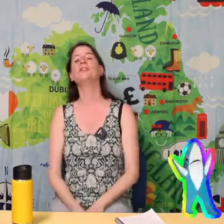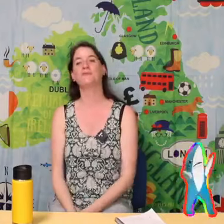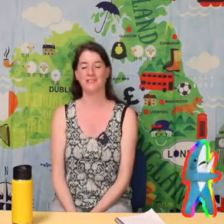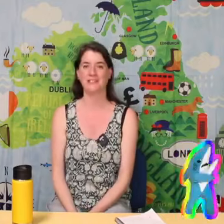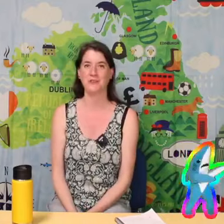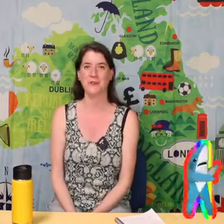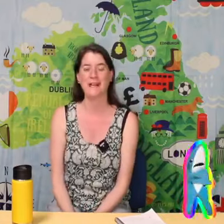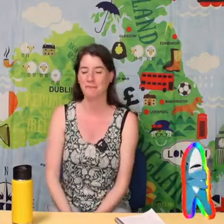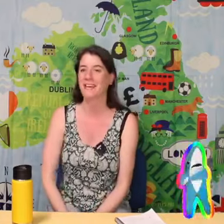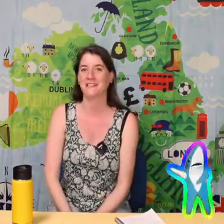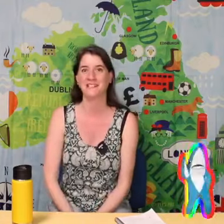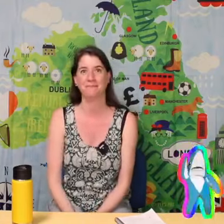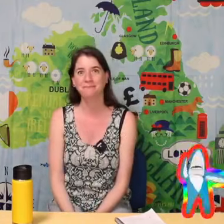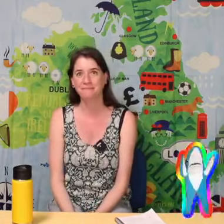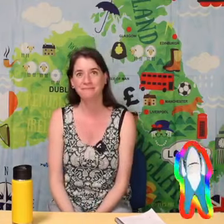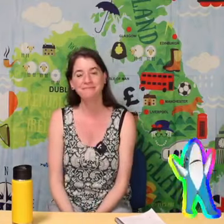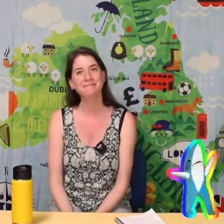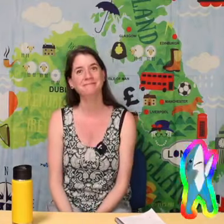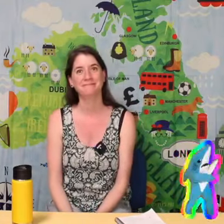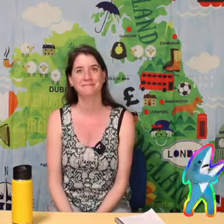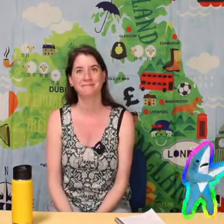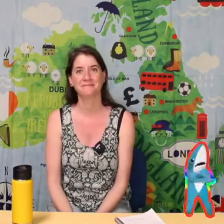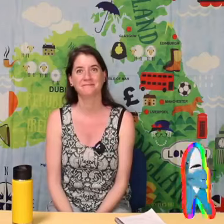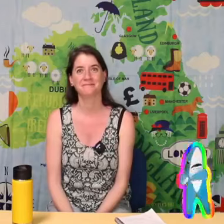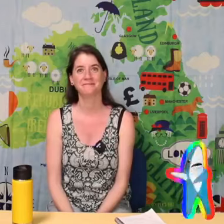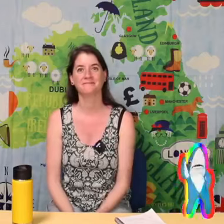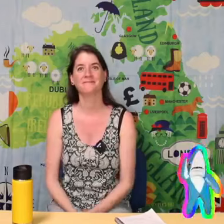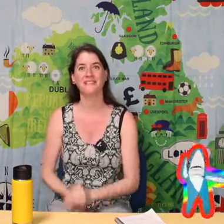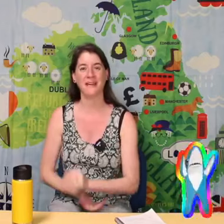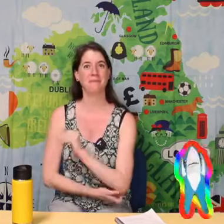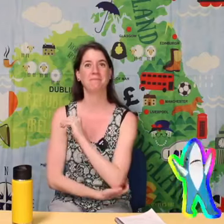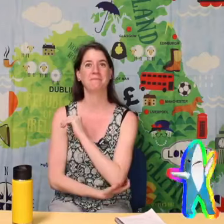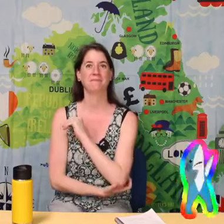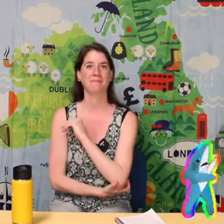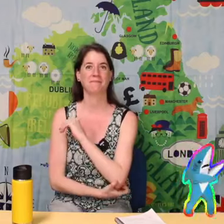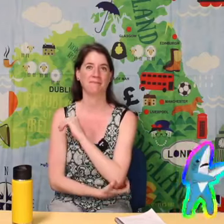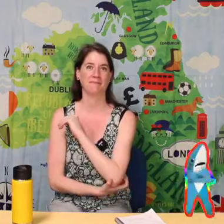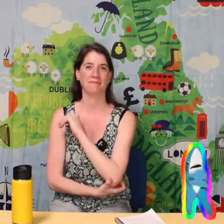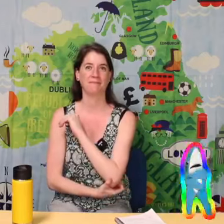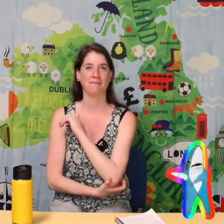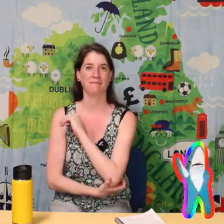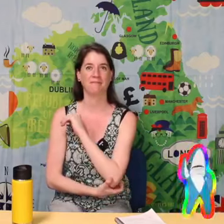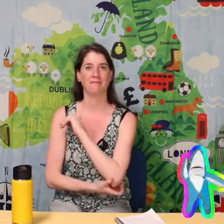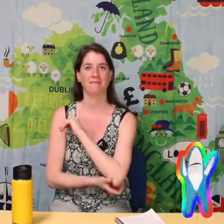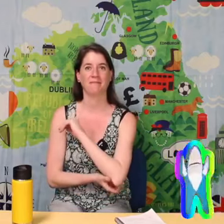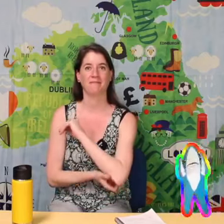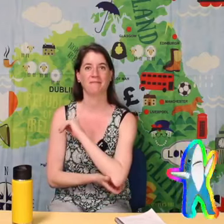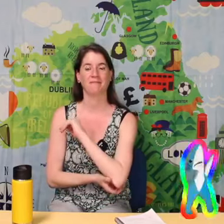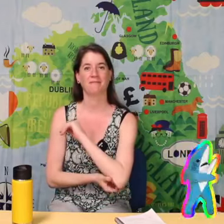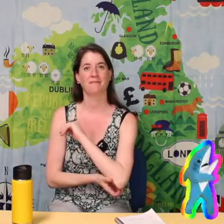to see all that. Yes. And then last in by Heather, this is the last one I'm going to read. Yep. That's interesting. I have seen Patrick